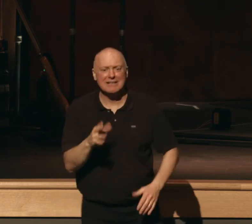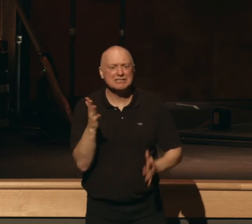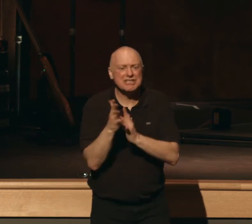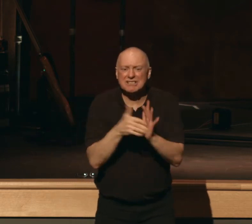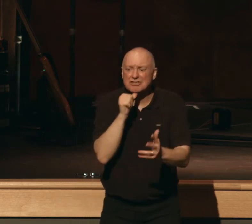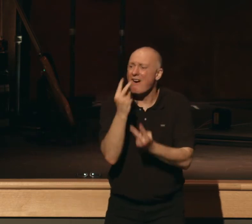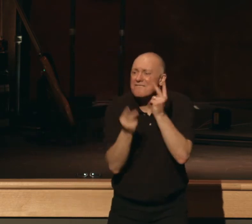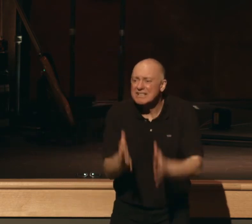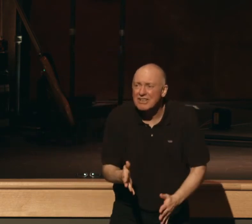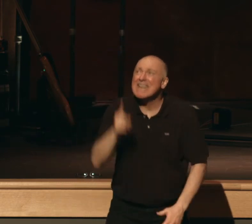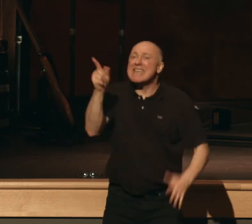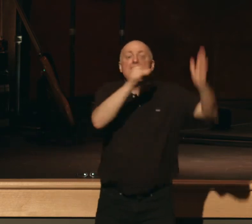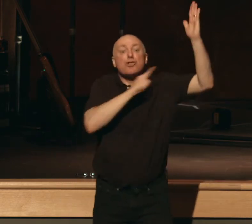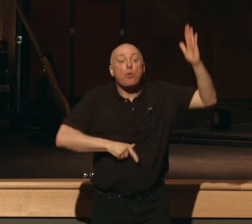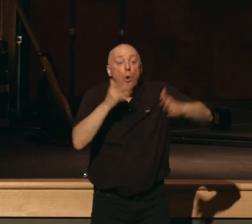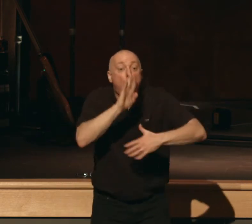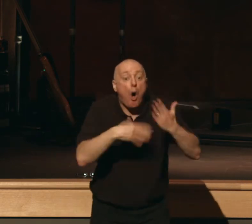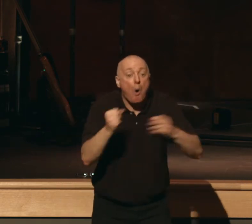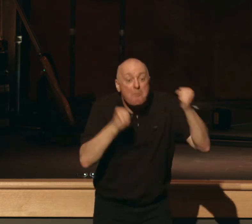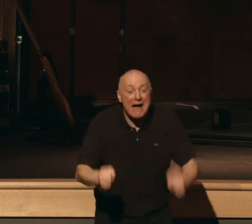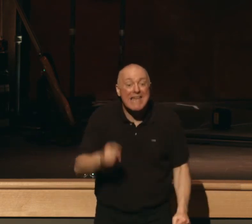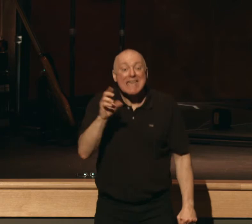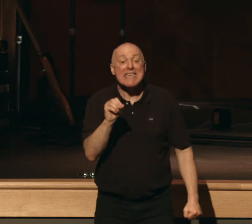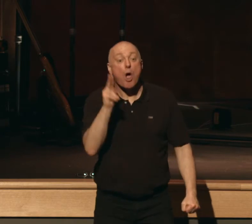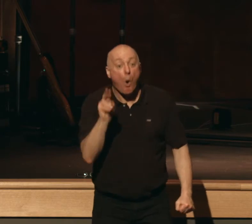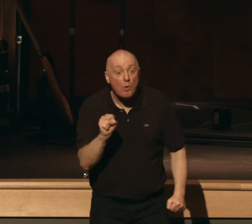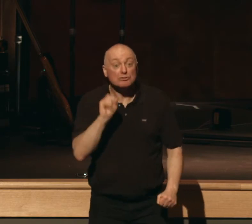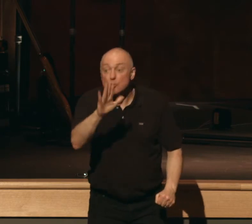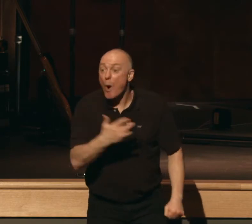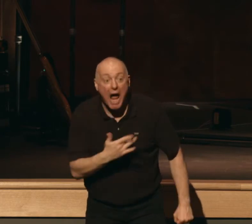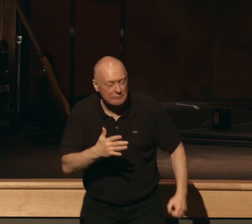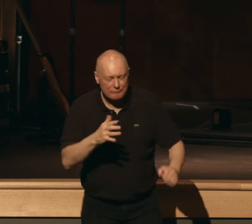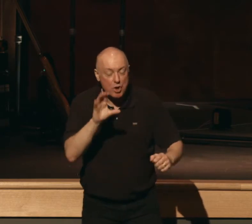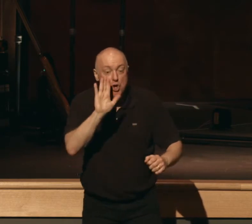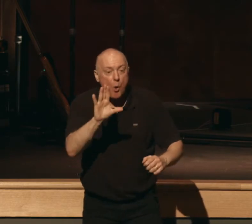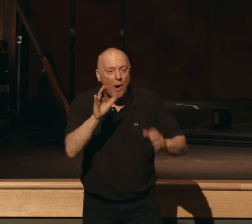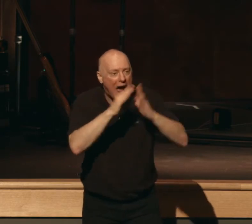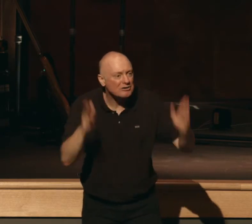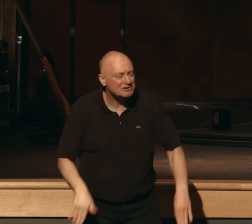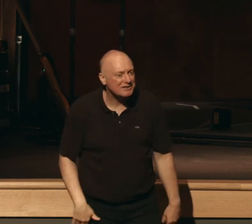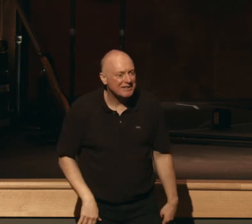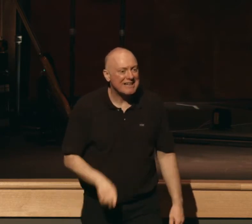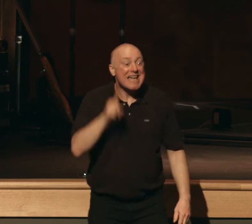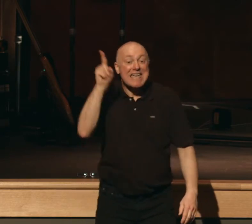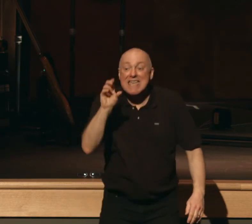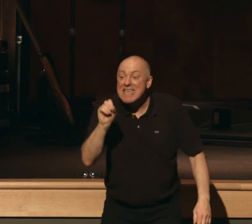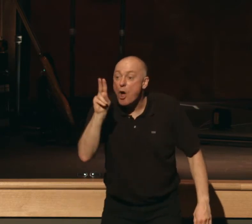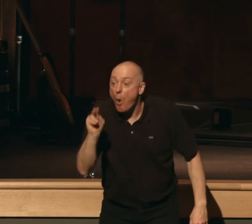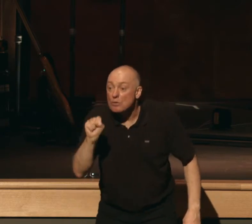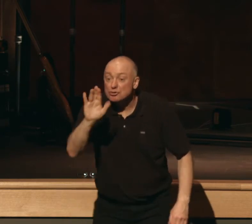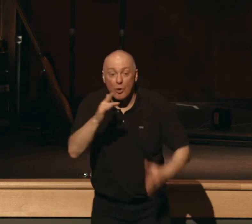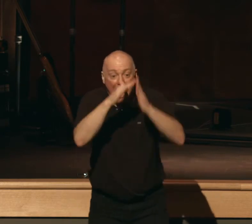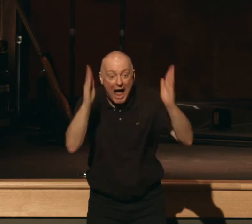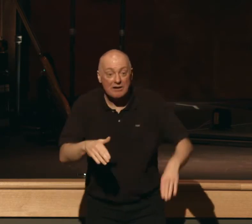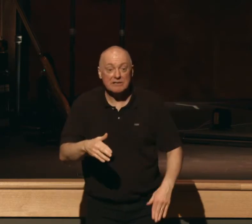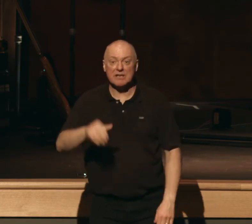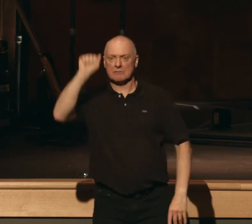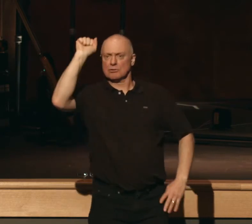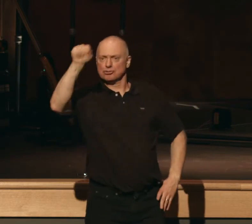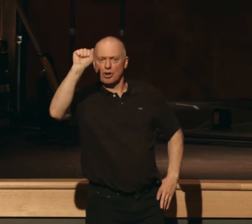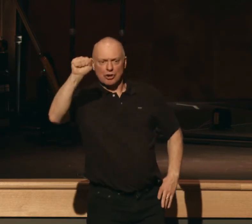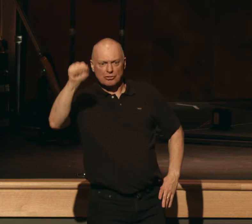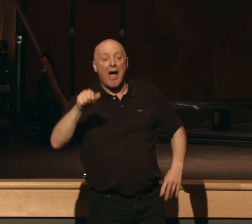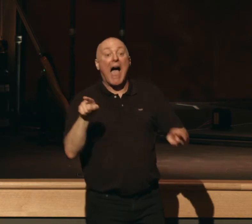visitor. He is the Lord God Almighty who owns the house. He owns the house. He comes to the